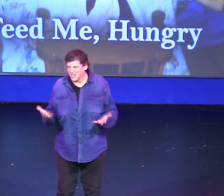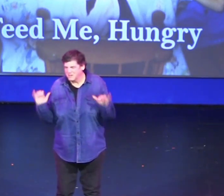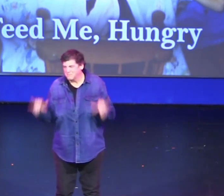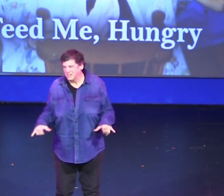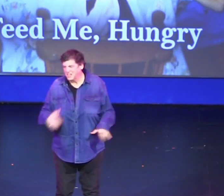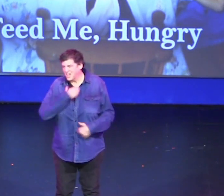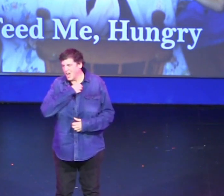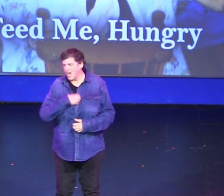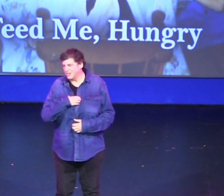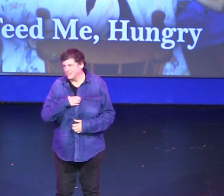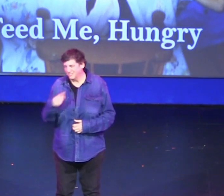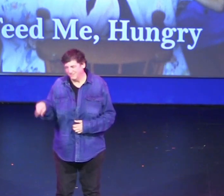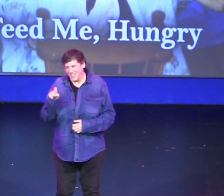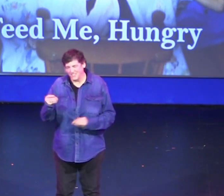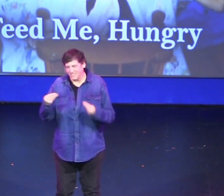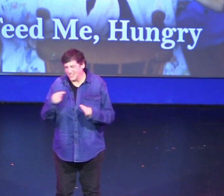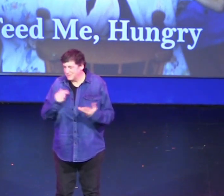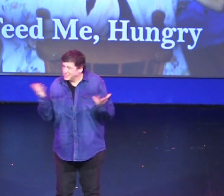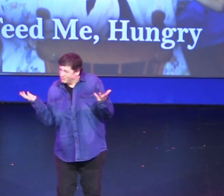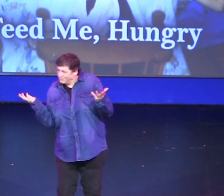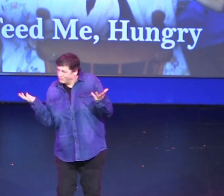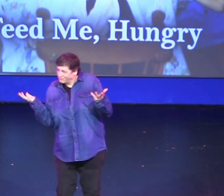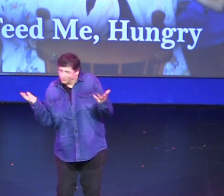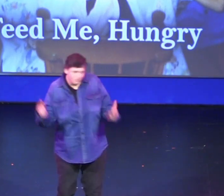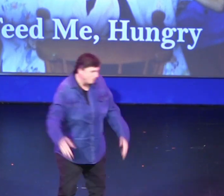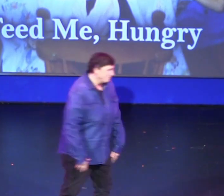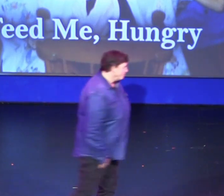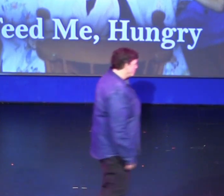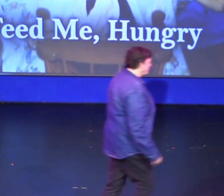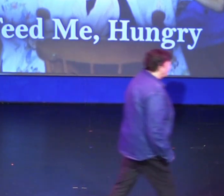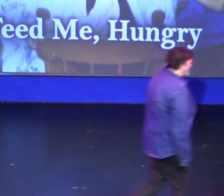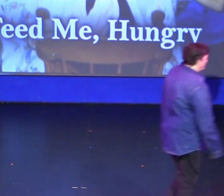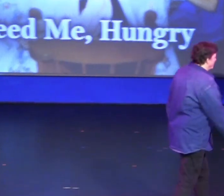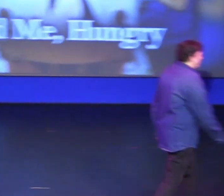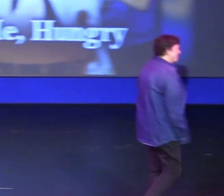tomorrow, I'm still going to be hungry. Maybe some of you can feed me.